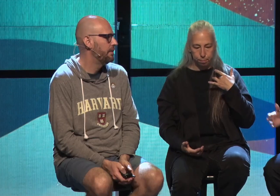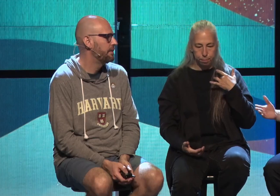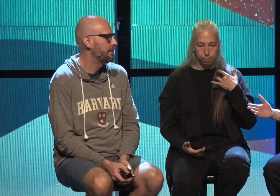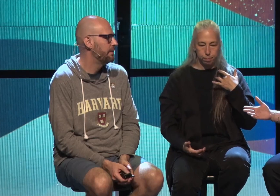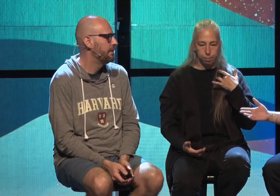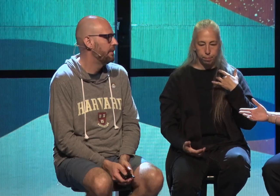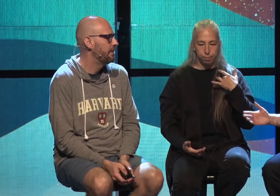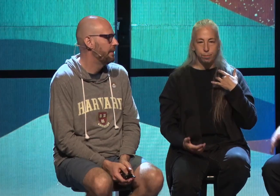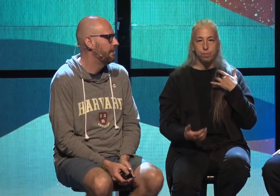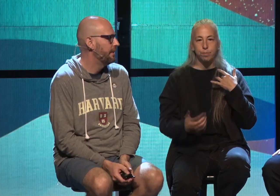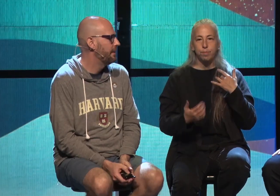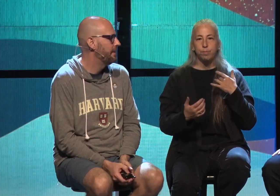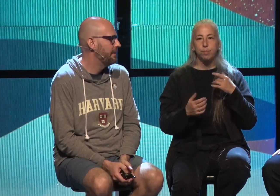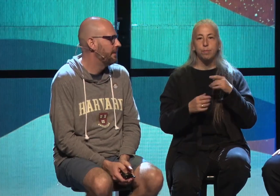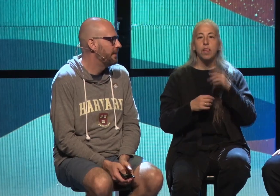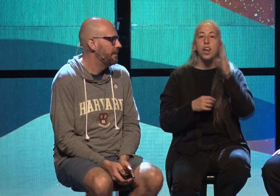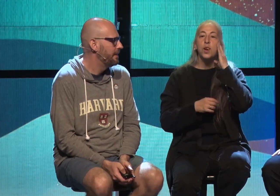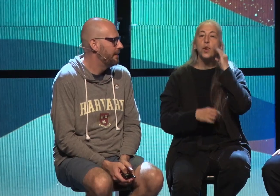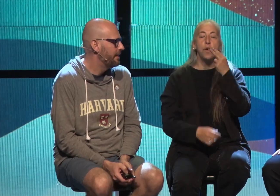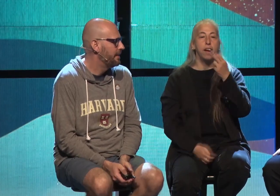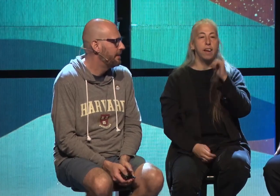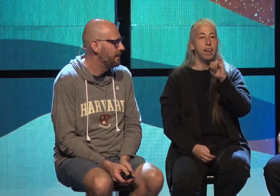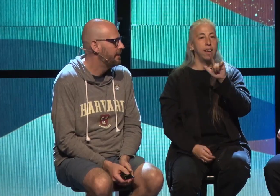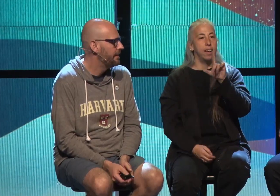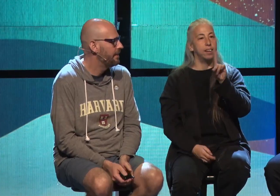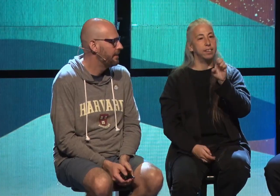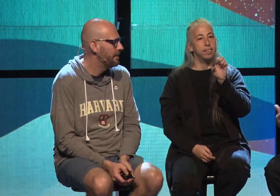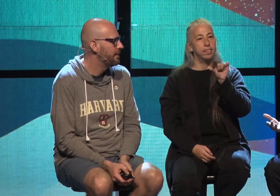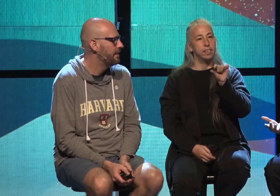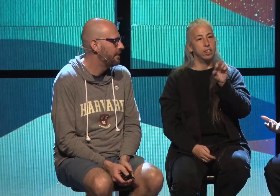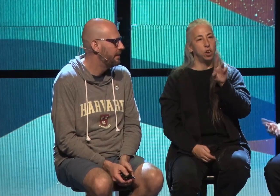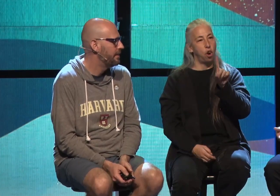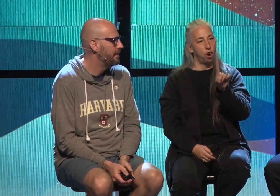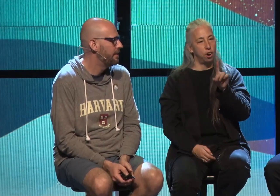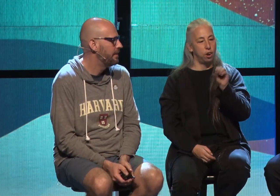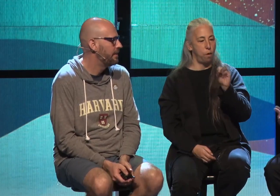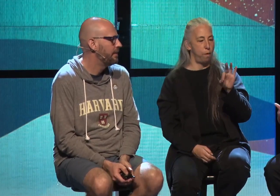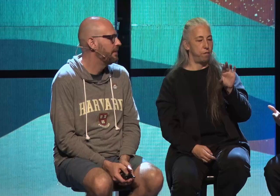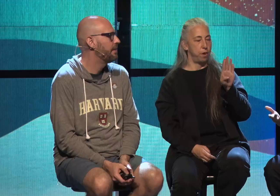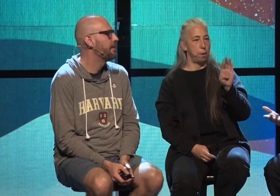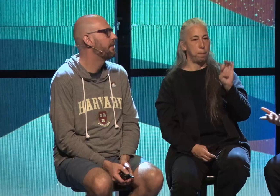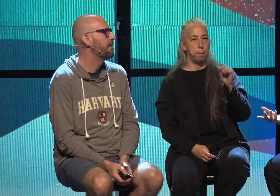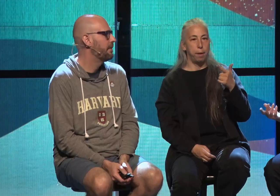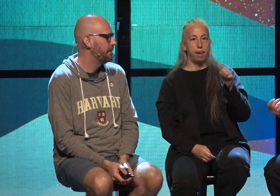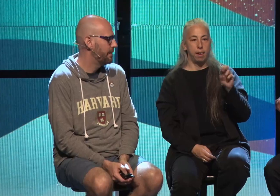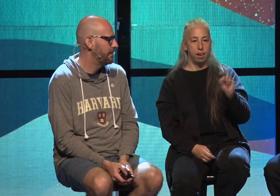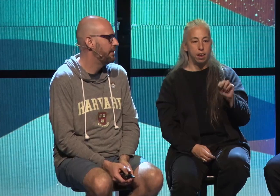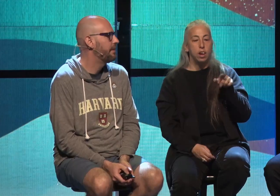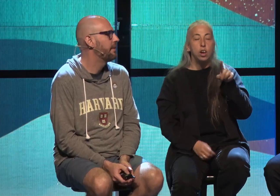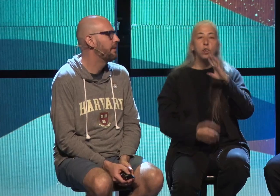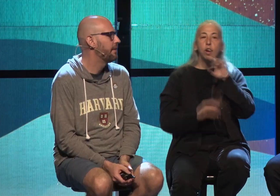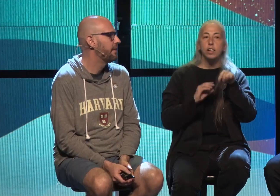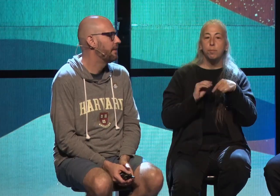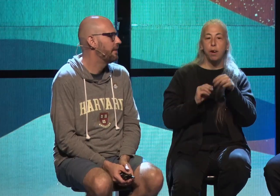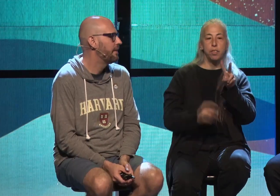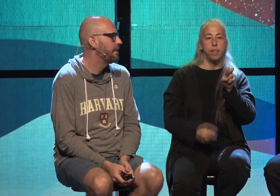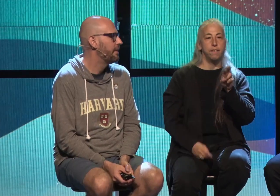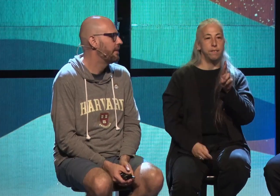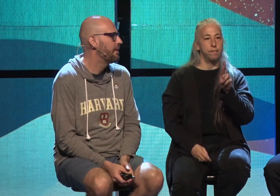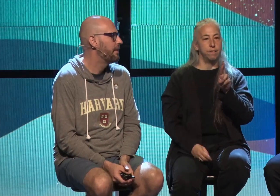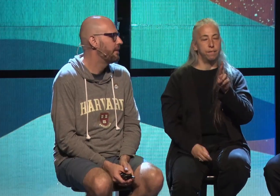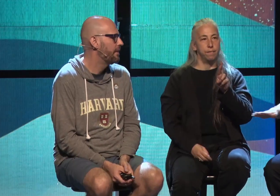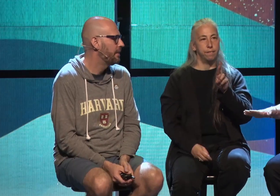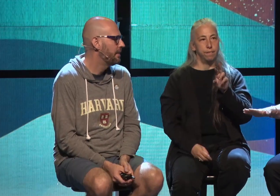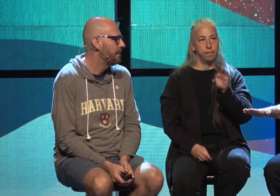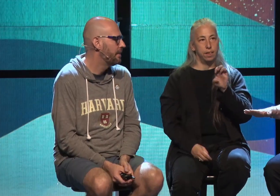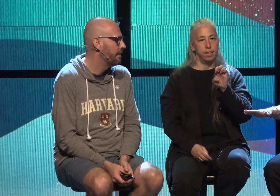now I'm taking another mystic, Hildegard of Bingen, but she talks about the greening of God, or the viriditas, versus the ariditas